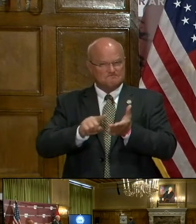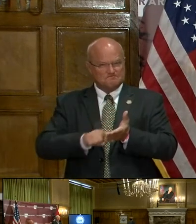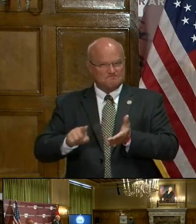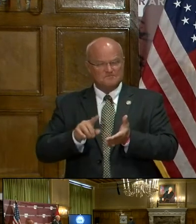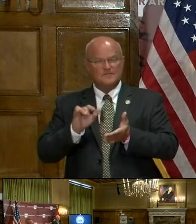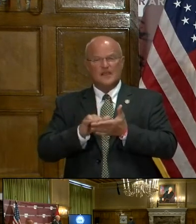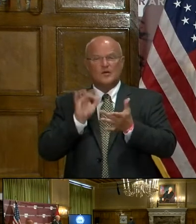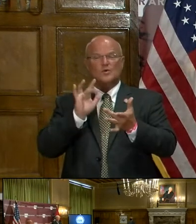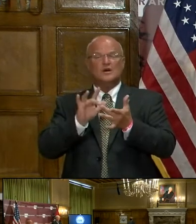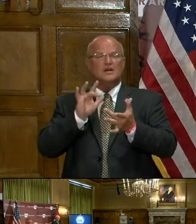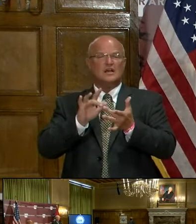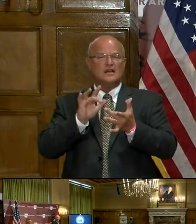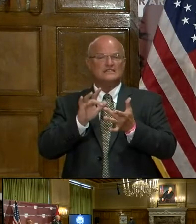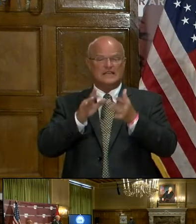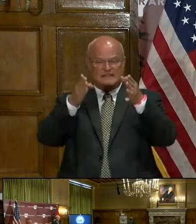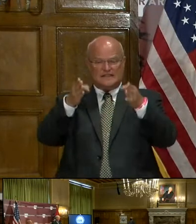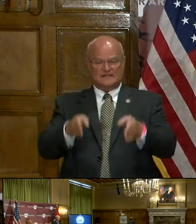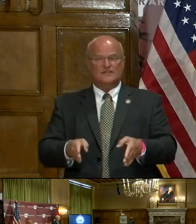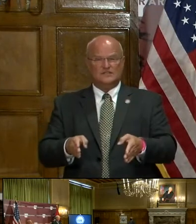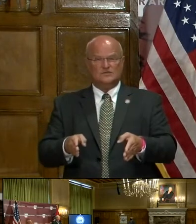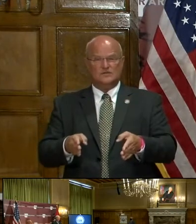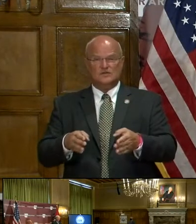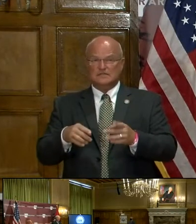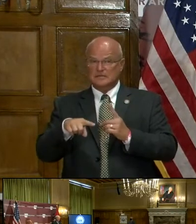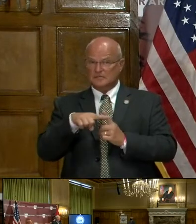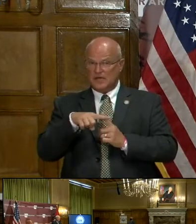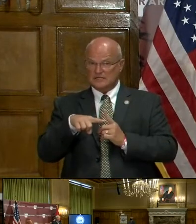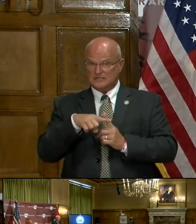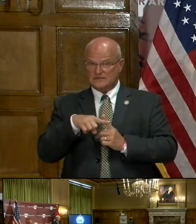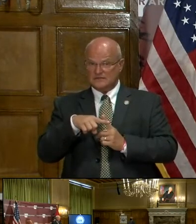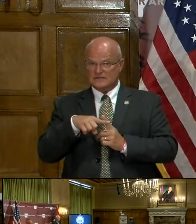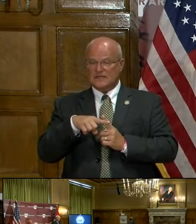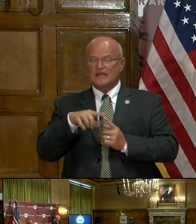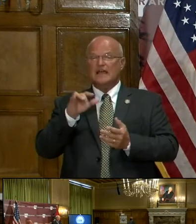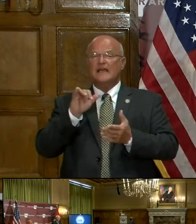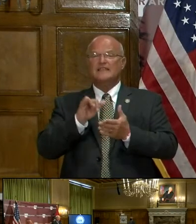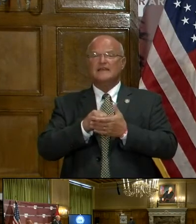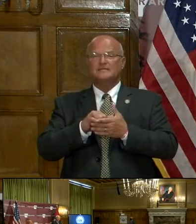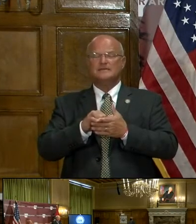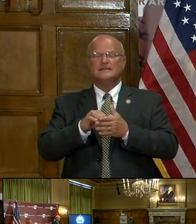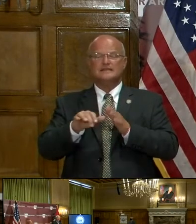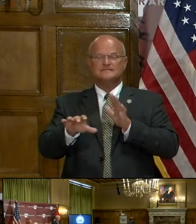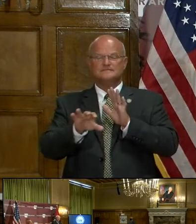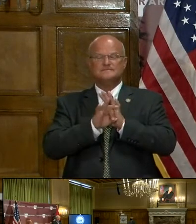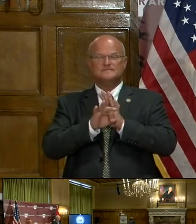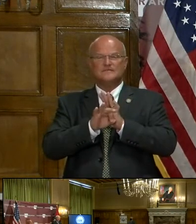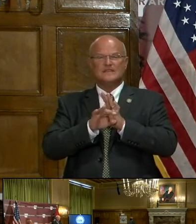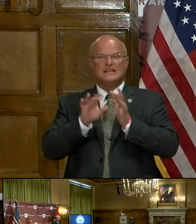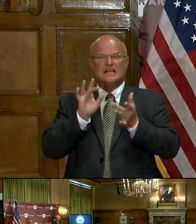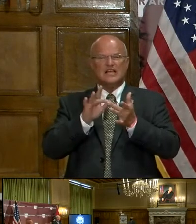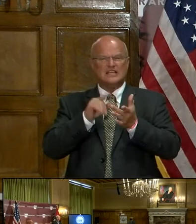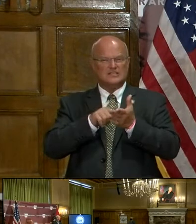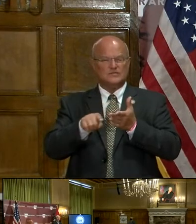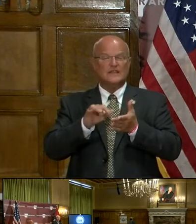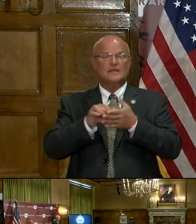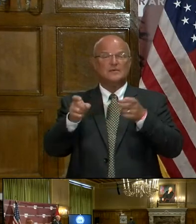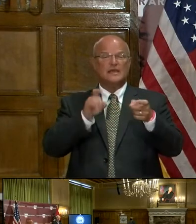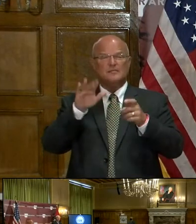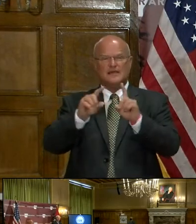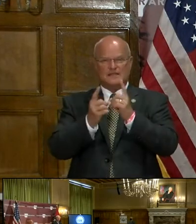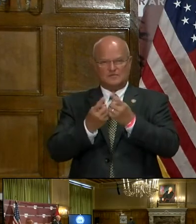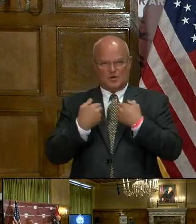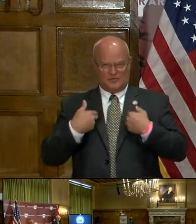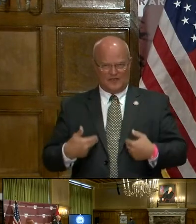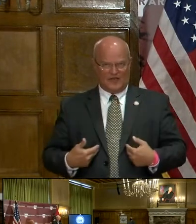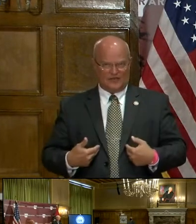will contact the individual that is positive. That will be assigned to contact tracing, so that will be handled by the